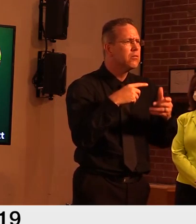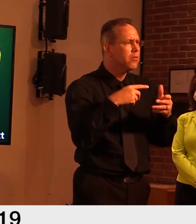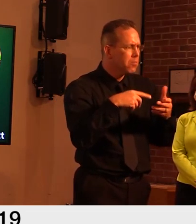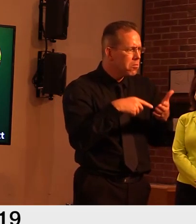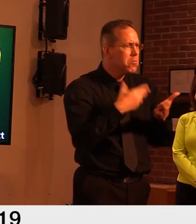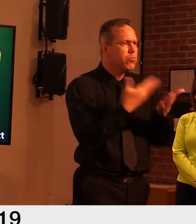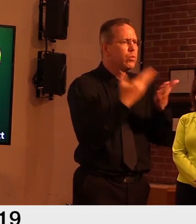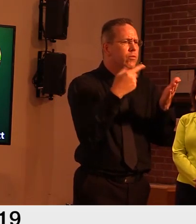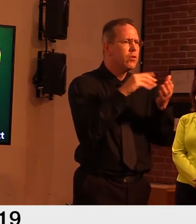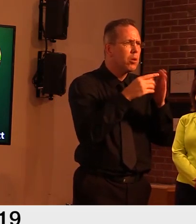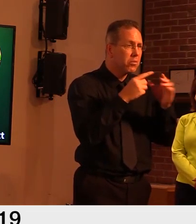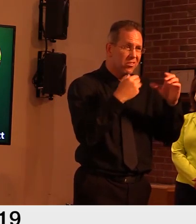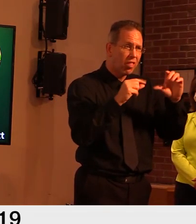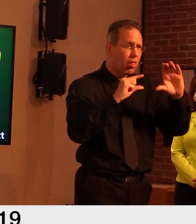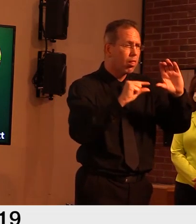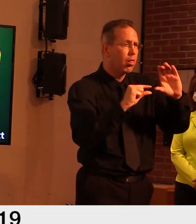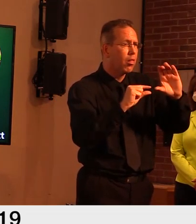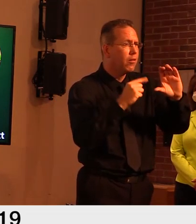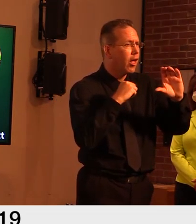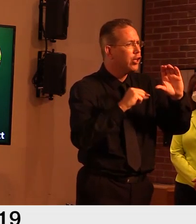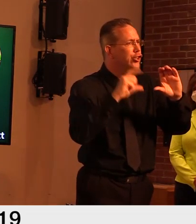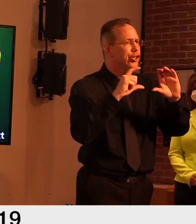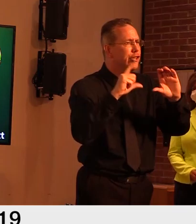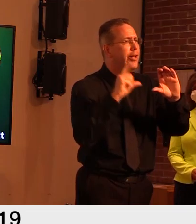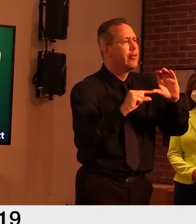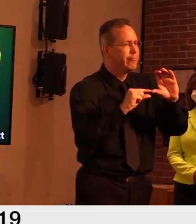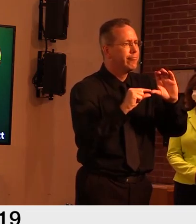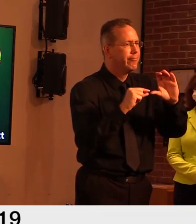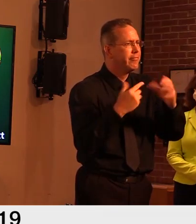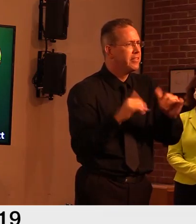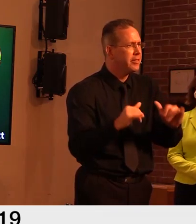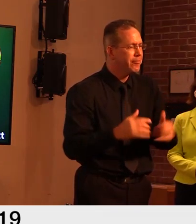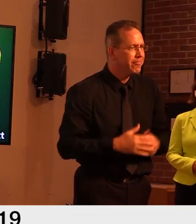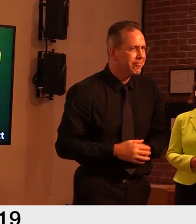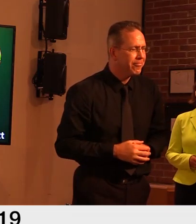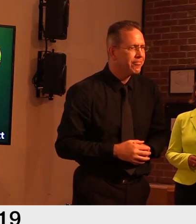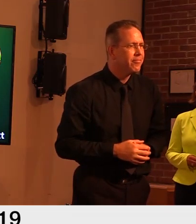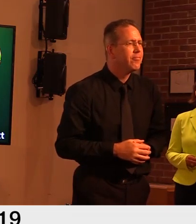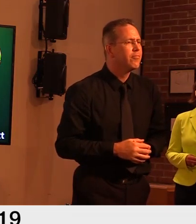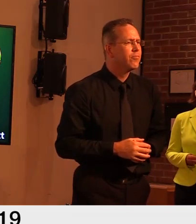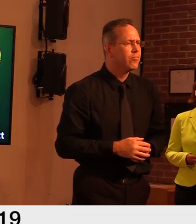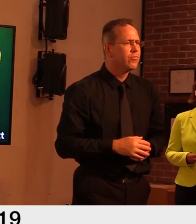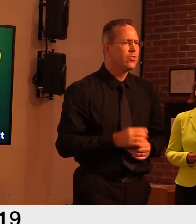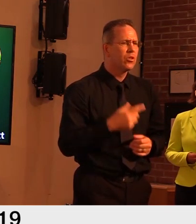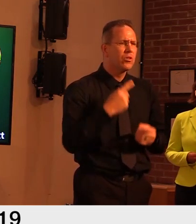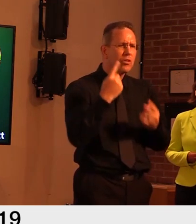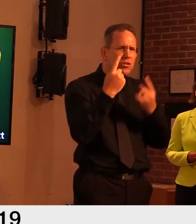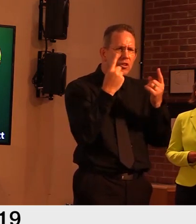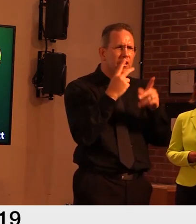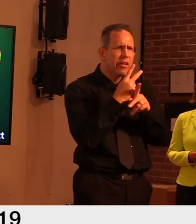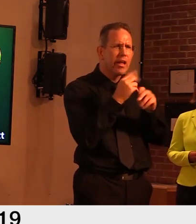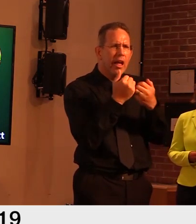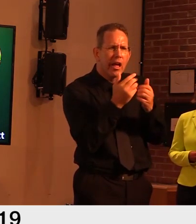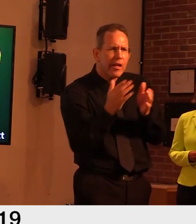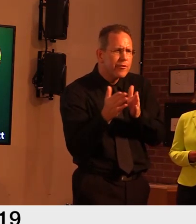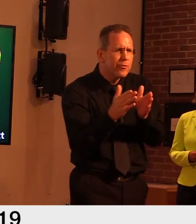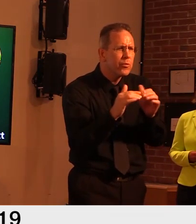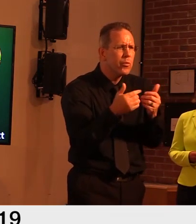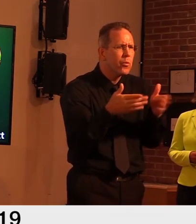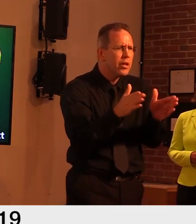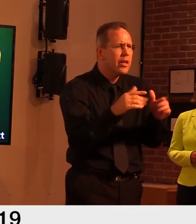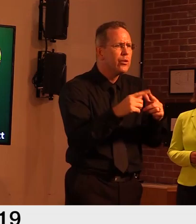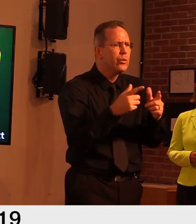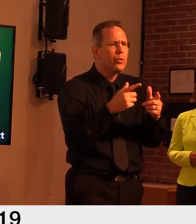that's been very reassuring to us. So that data is actually helpful from a health surveillance point of view and to reassure Vermonters' point of